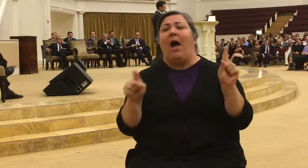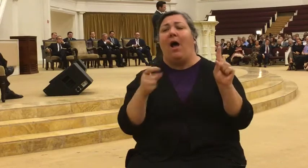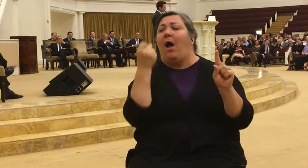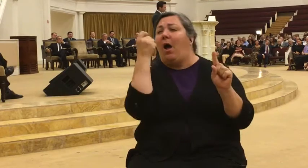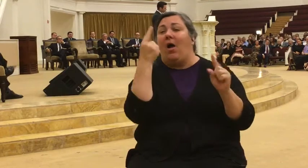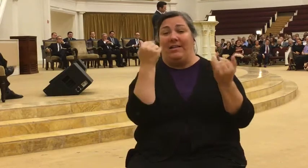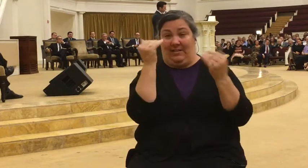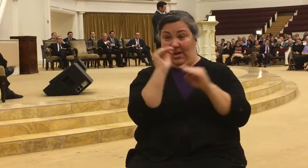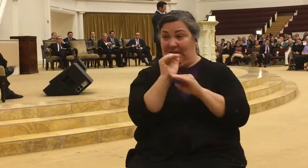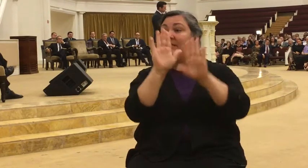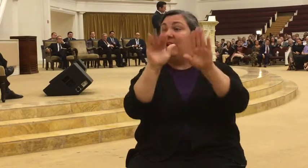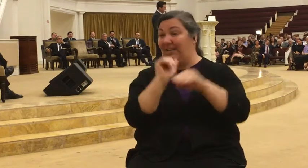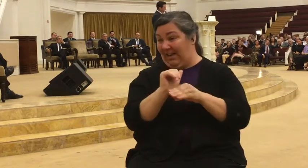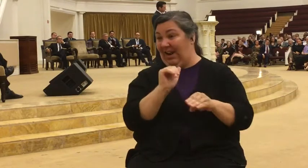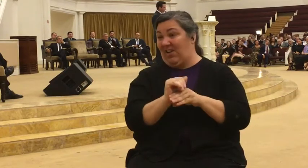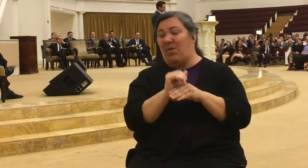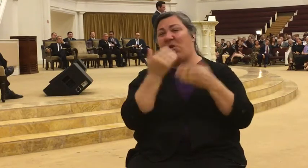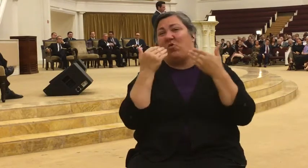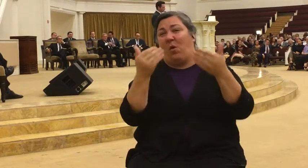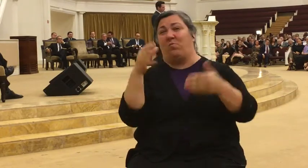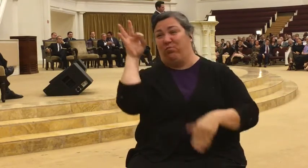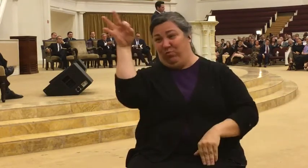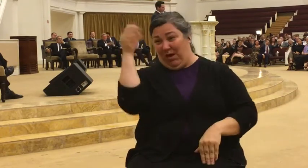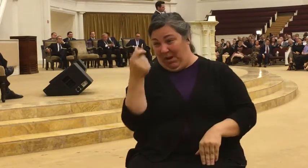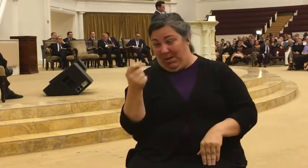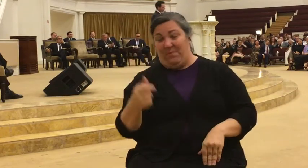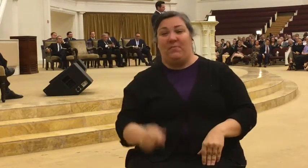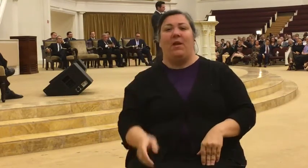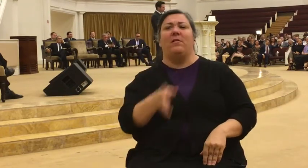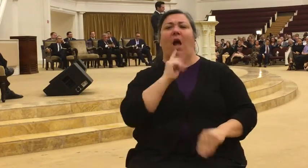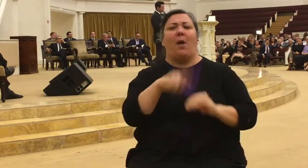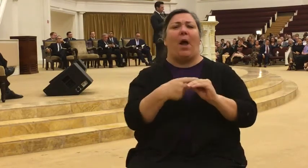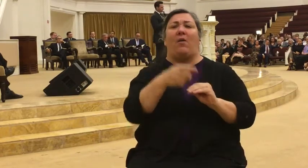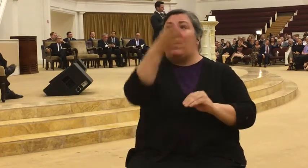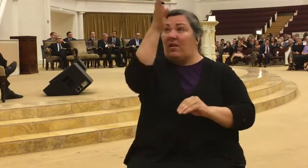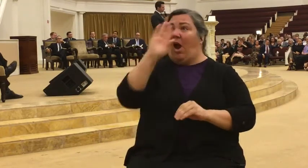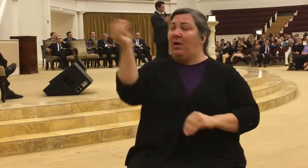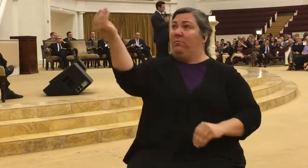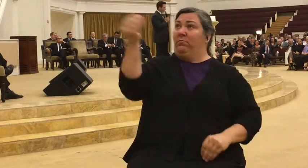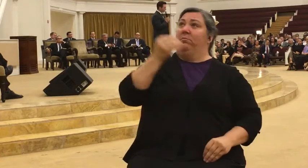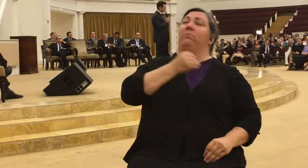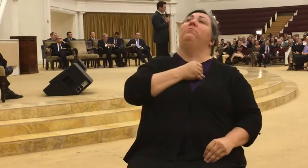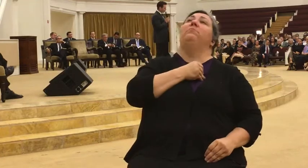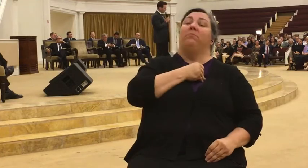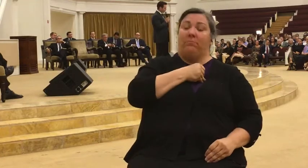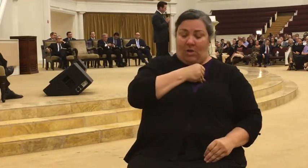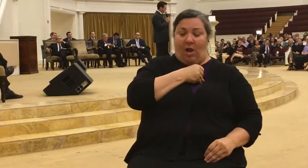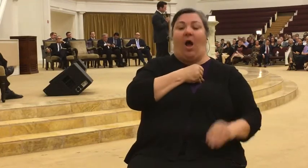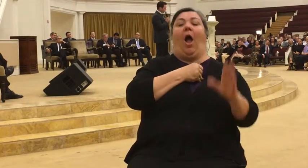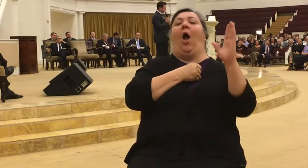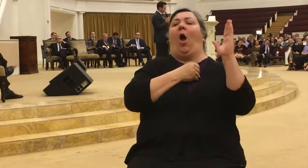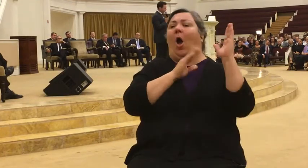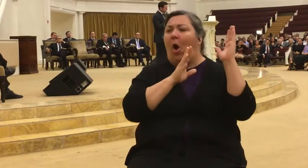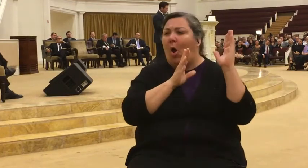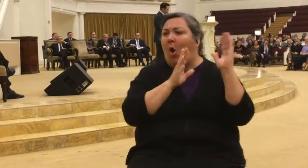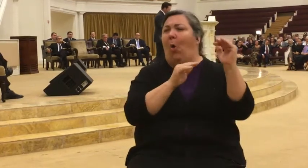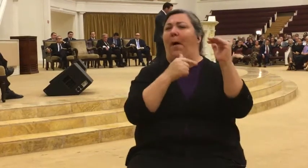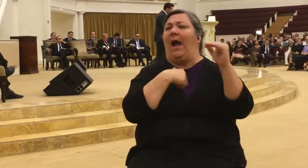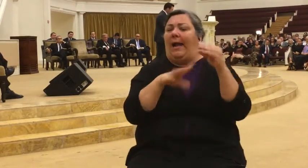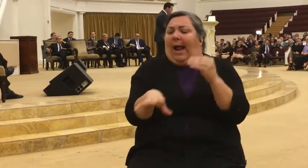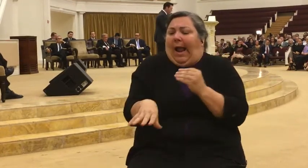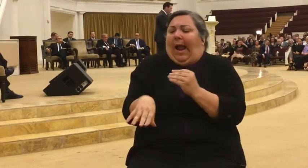we might as well preach a little bit. I want to talk about what God gave me for tonight, and hopefully I can incorporate some of what God